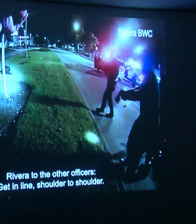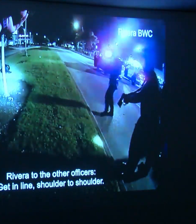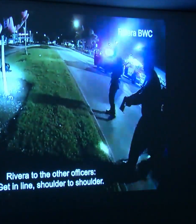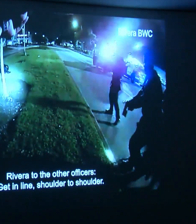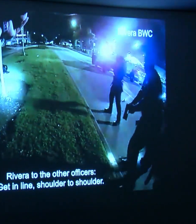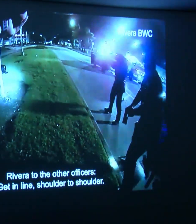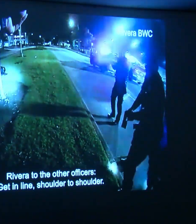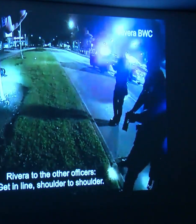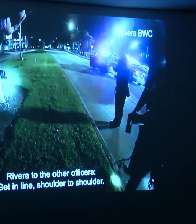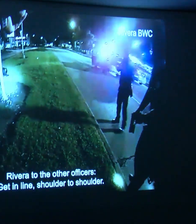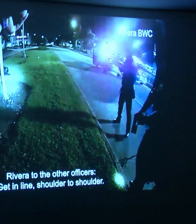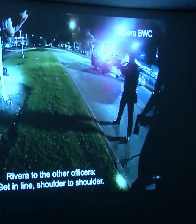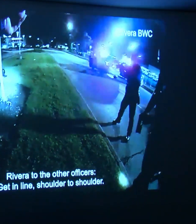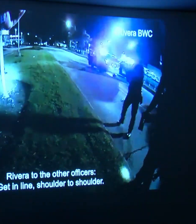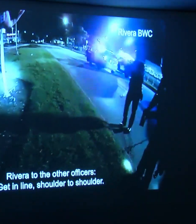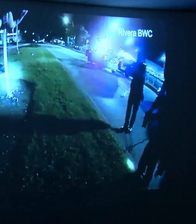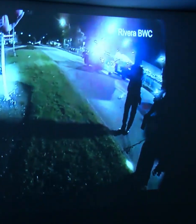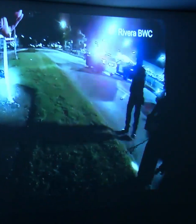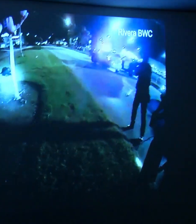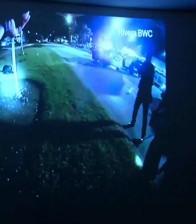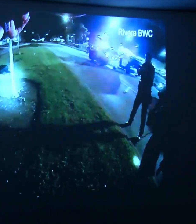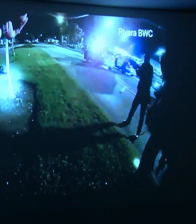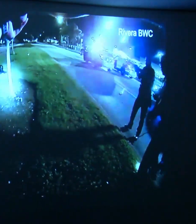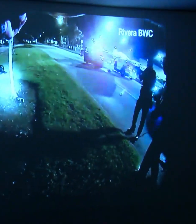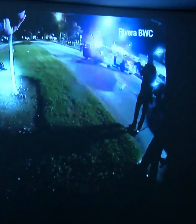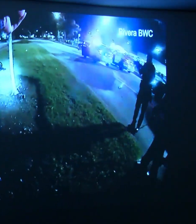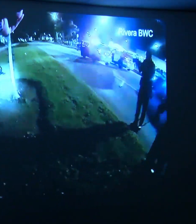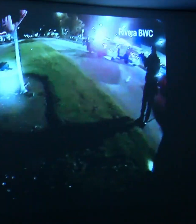line. Shoulder to shoulder.